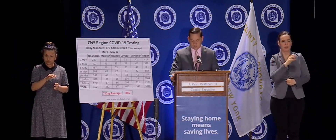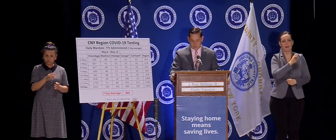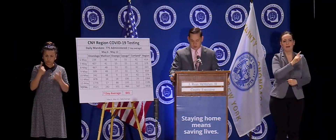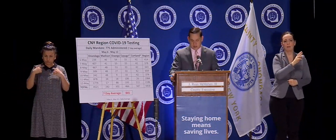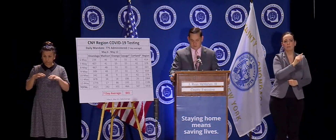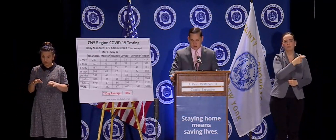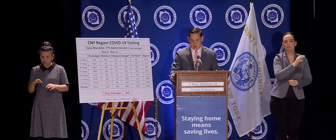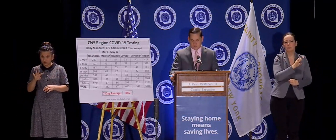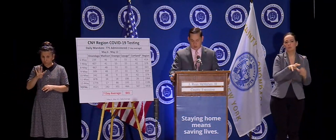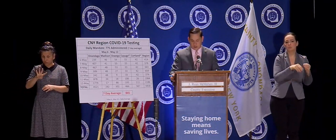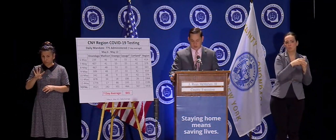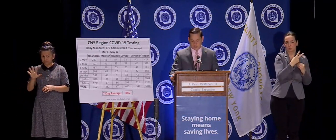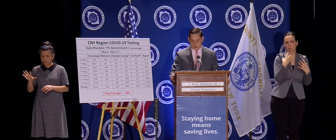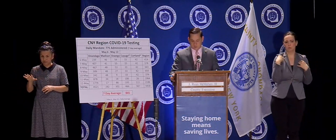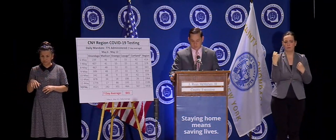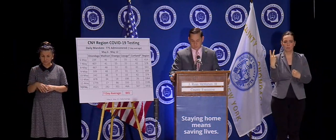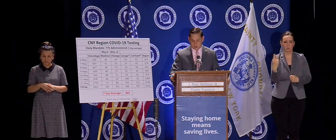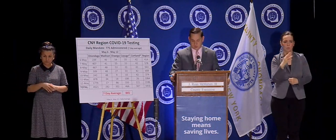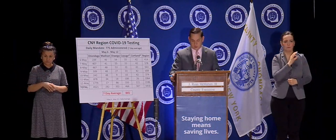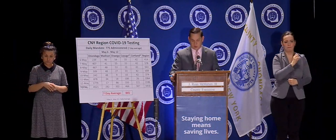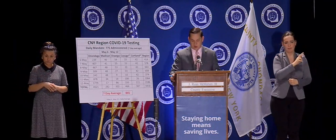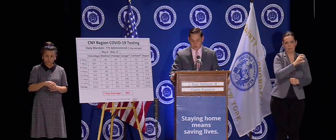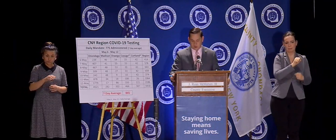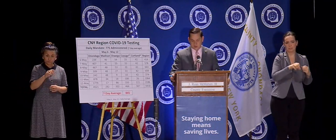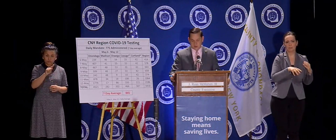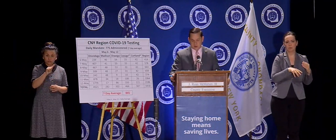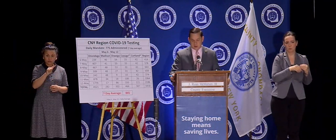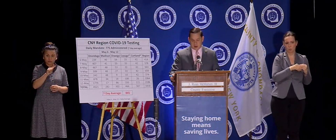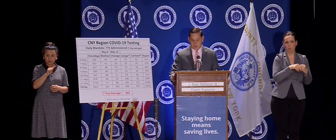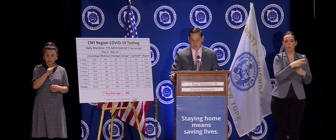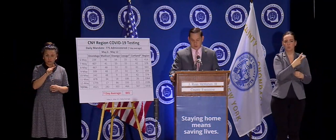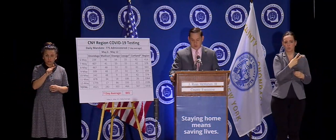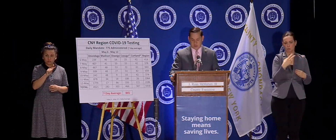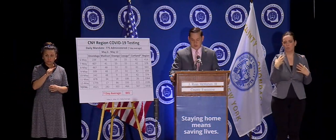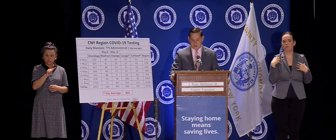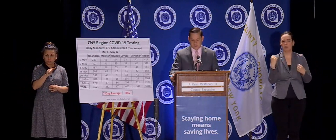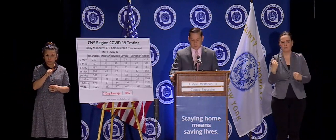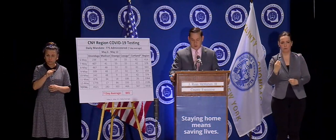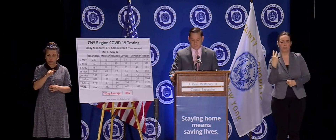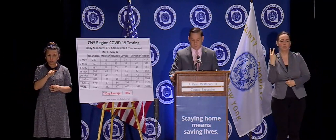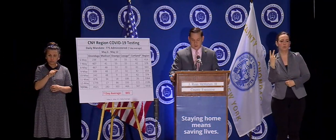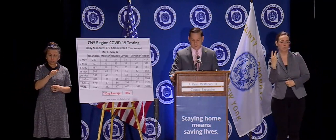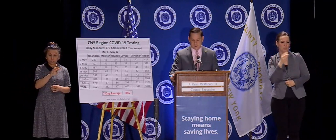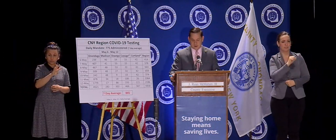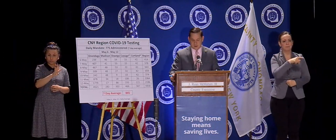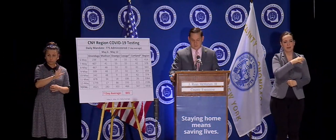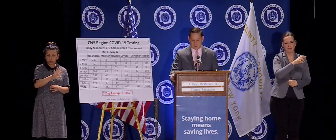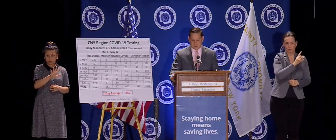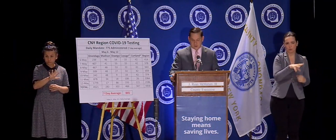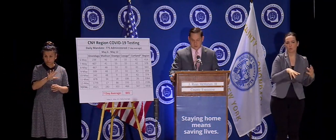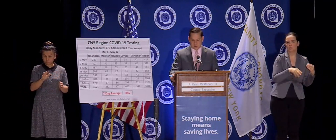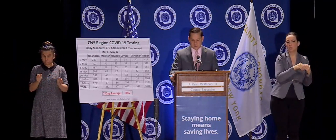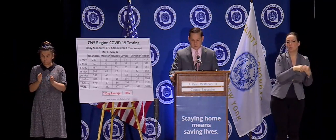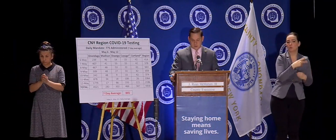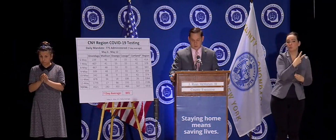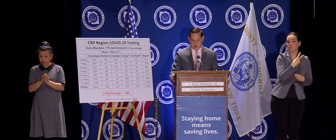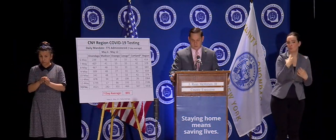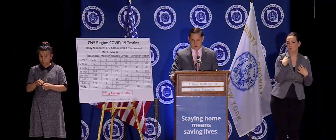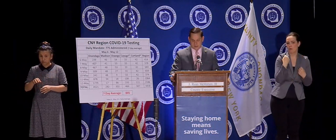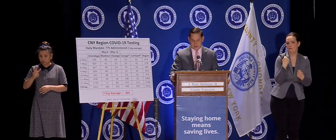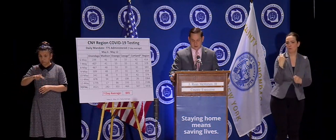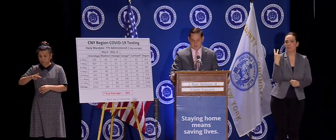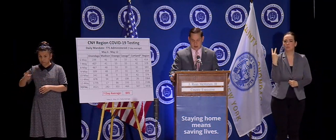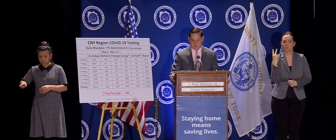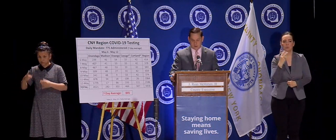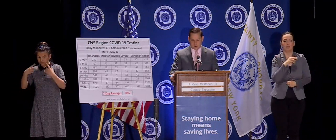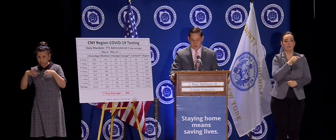recoveries. Lafayette, 4 cases, 3 recoveries. Elbridge, 2 cases, 2 recoveries. Fabius, 2 cases, 2